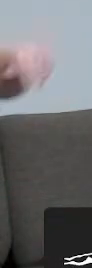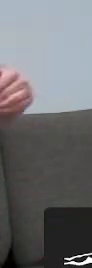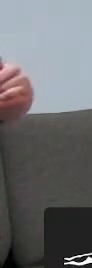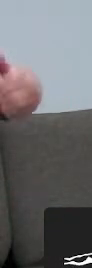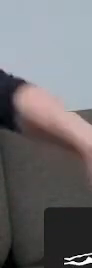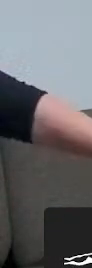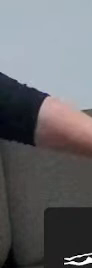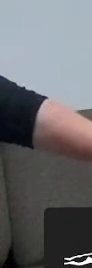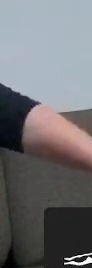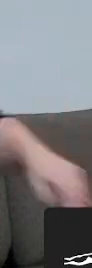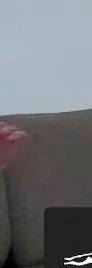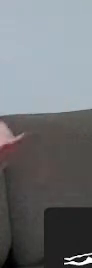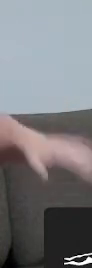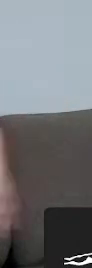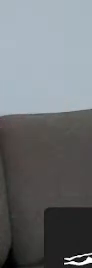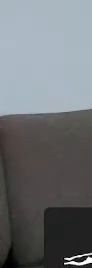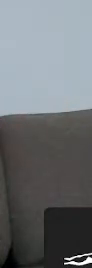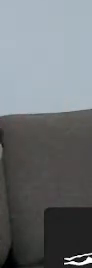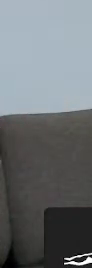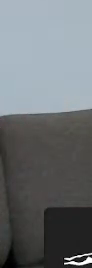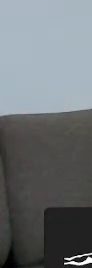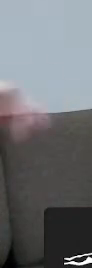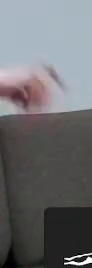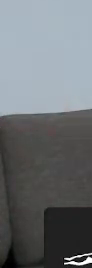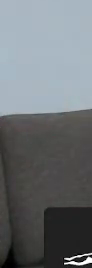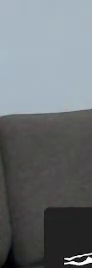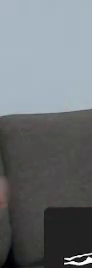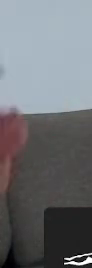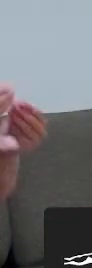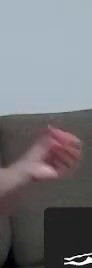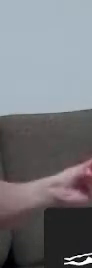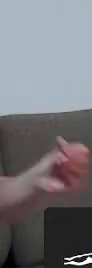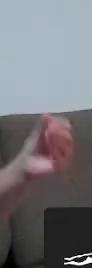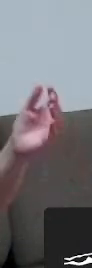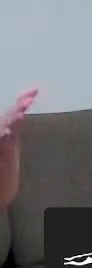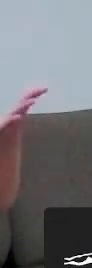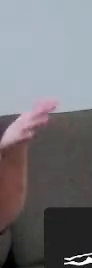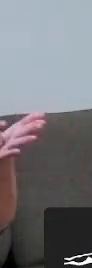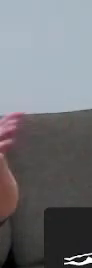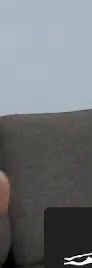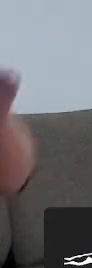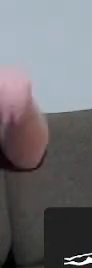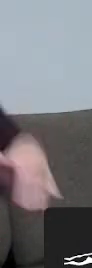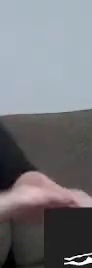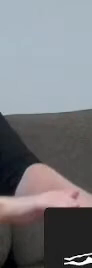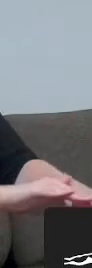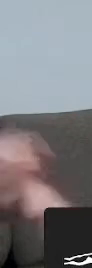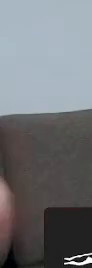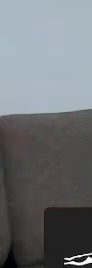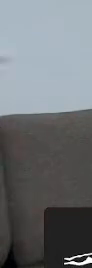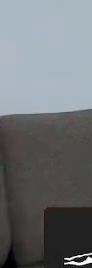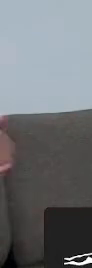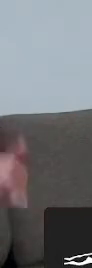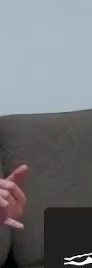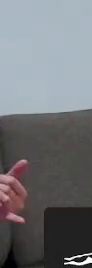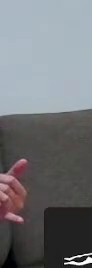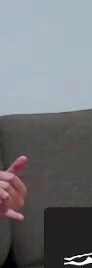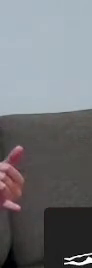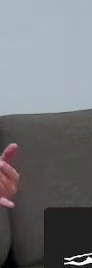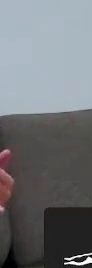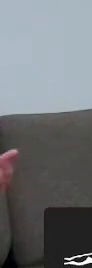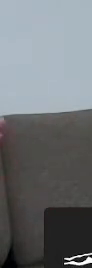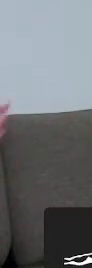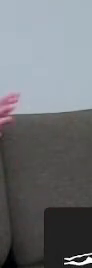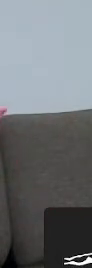the children of Israel shall go on dry ground through the midst of the sea. I've come to tell somebody today, we just sometimes need